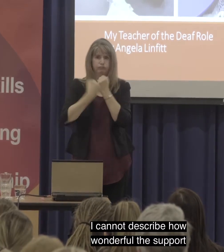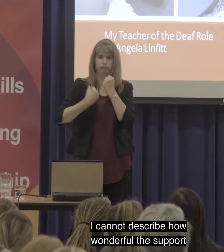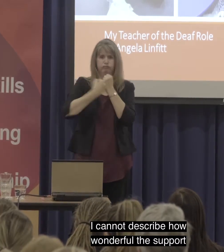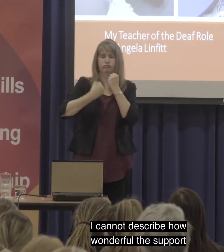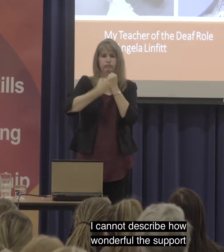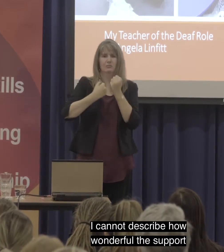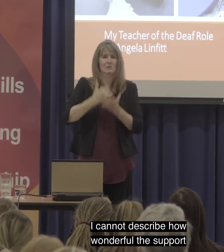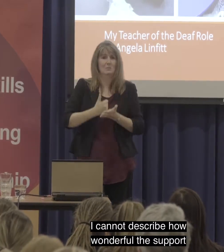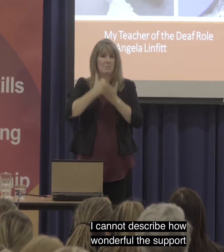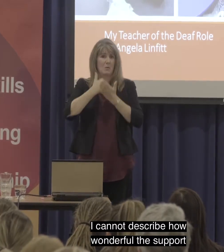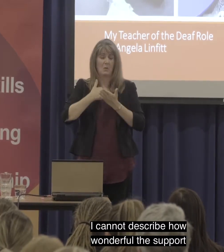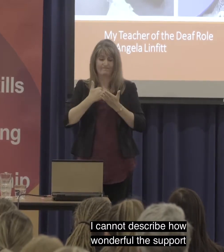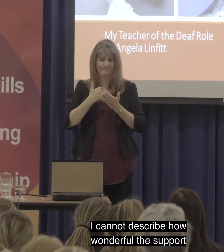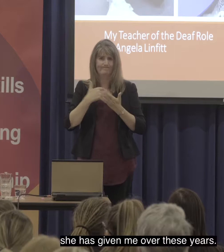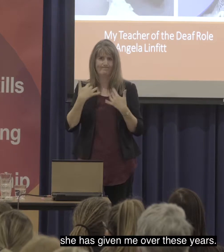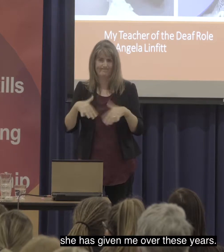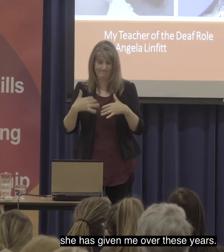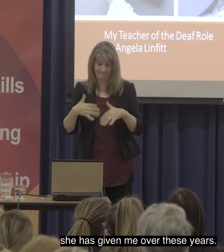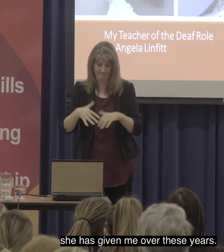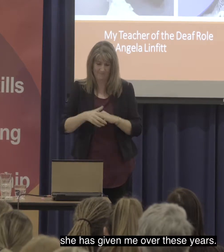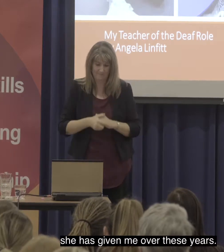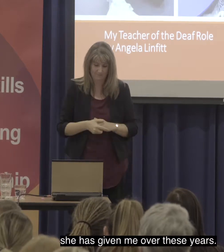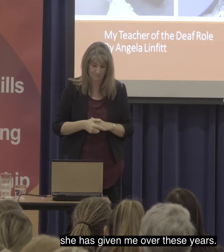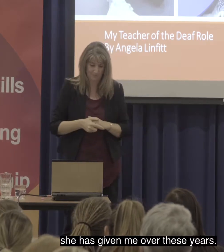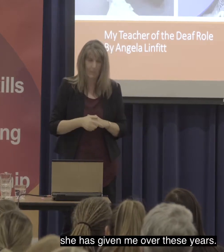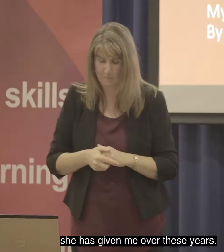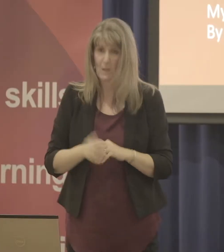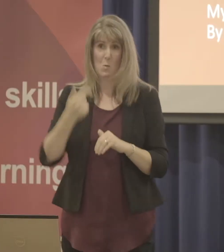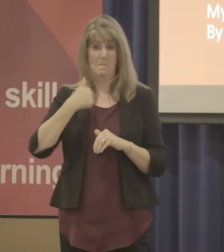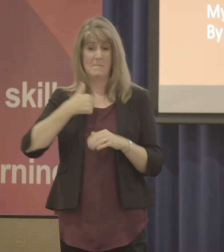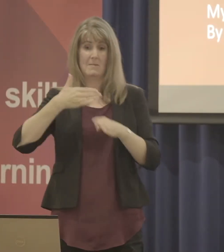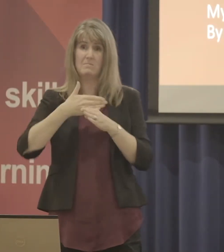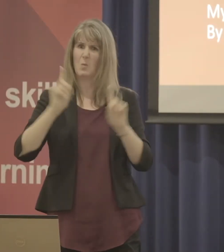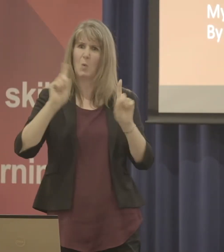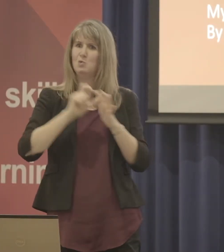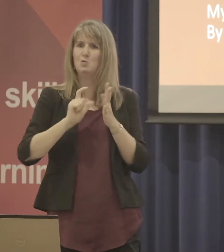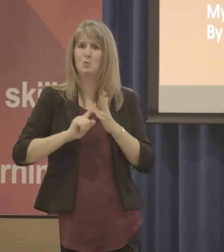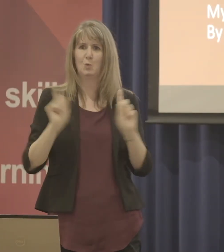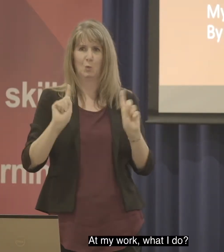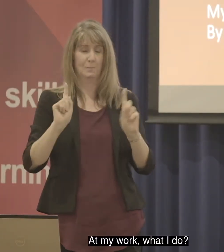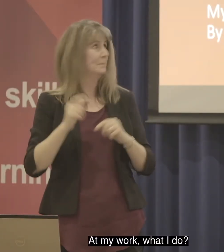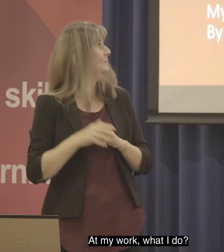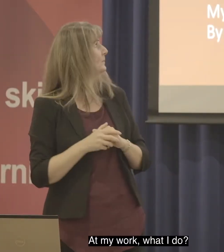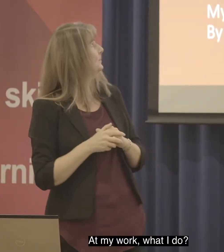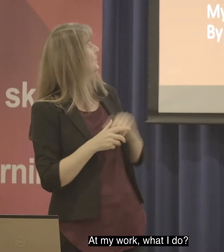how wonderful the support she has given me over these years. So at my work, what I